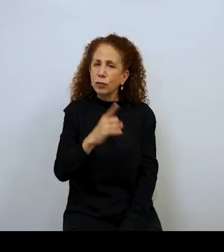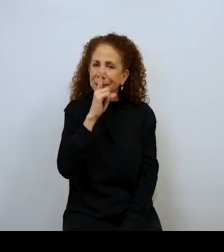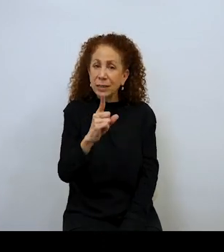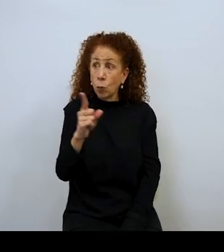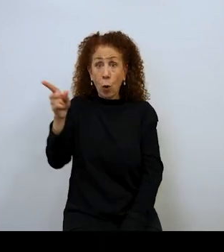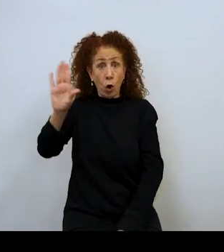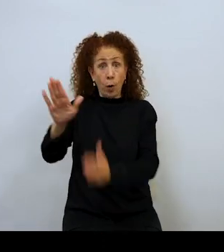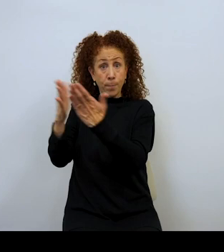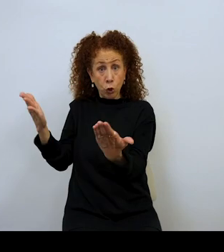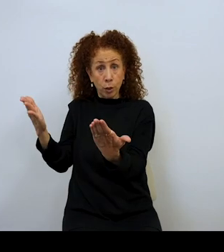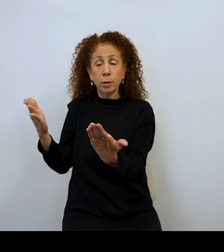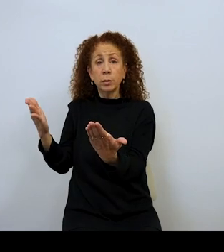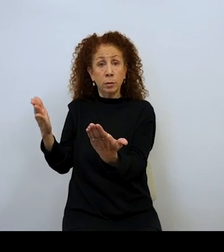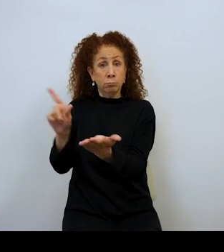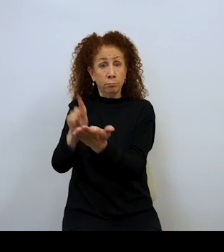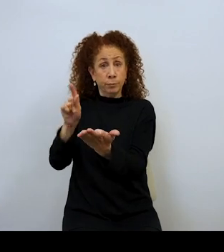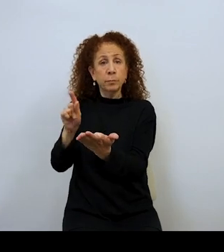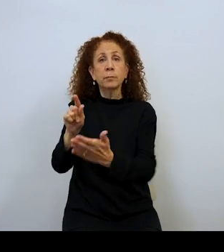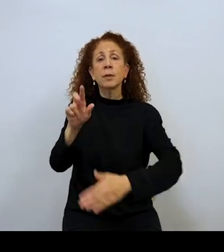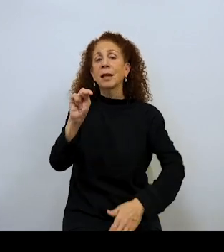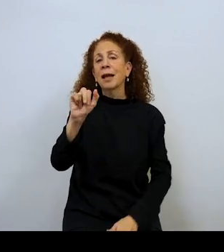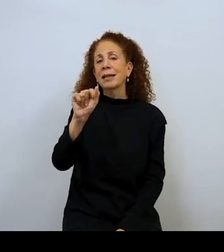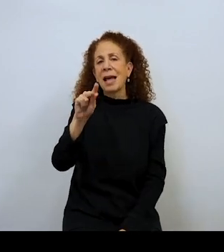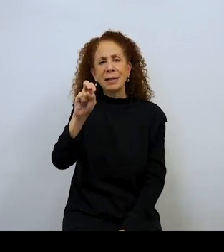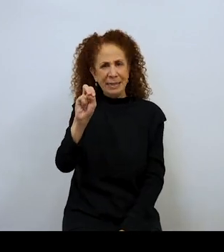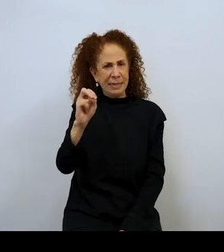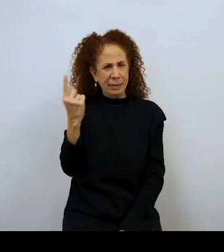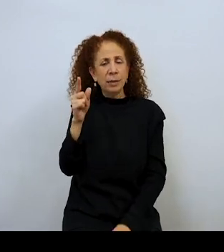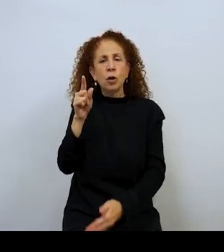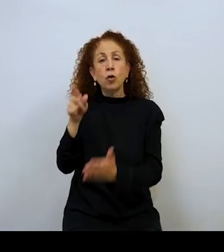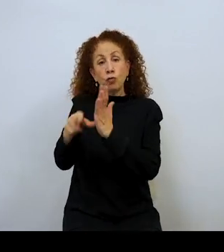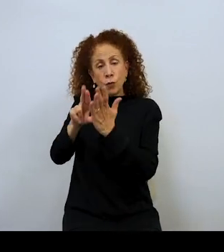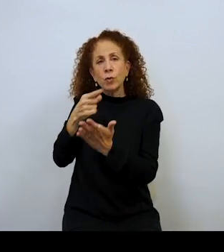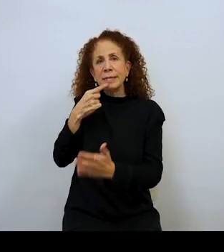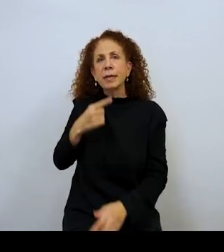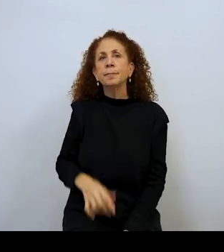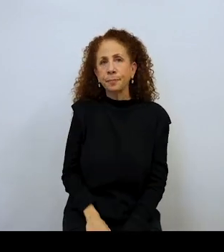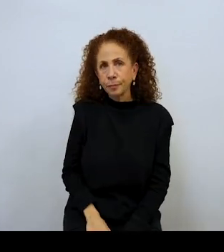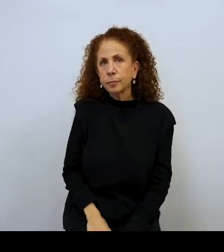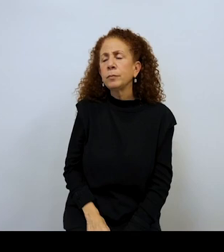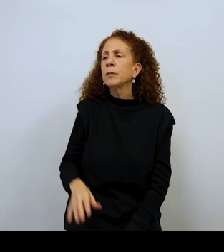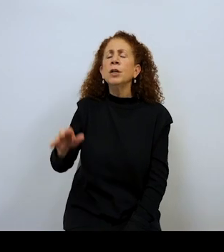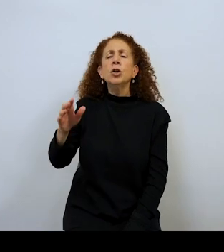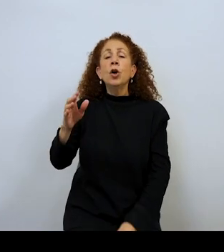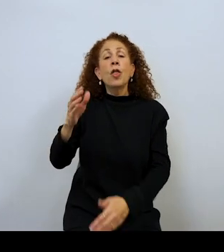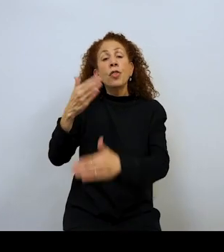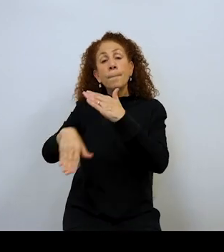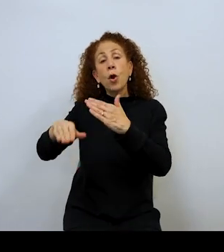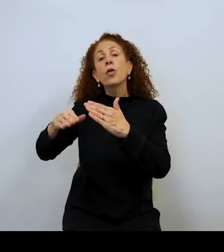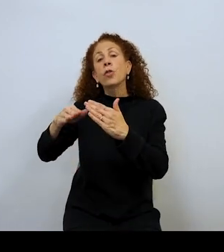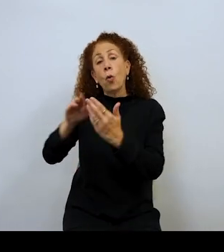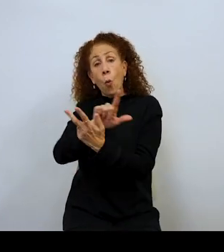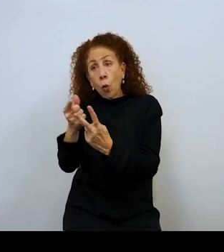book came out mm-hmm. for me was Natalie Haynes was mm-hmm. reviewing it, classicist, and she says, and Shamsie switches the birth order and makes Ismene the older one.